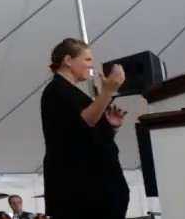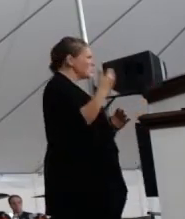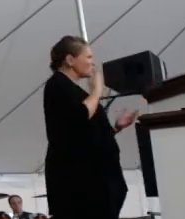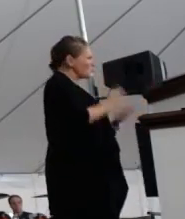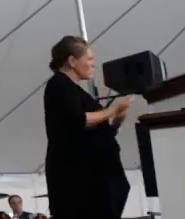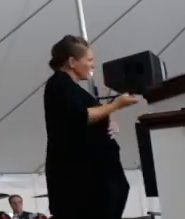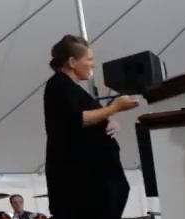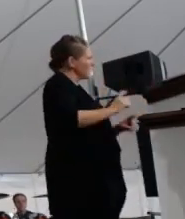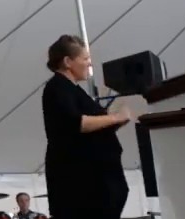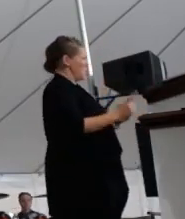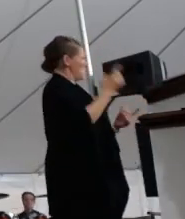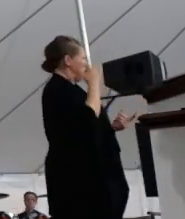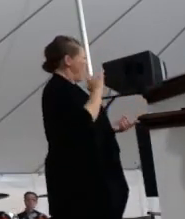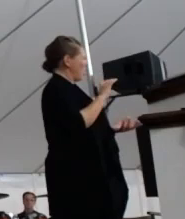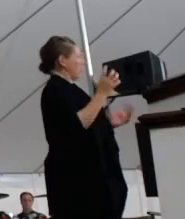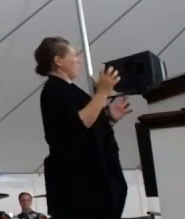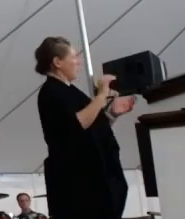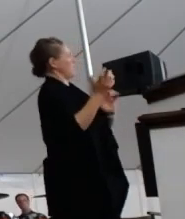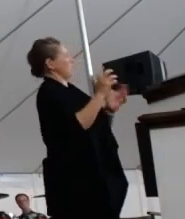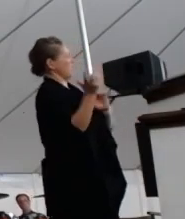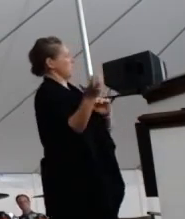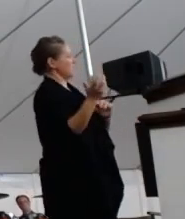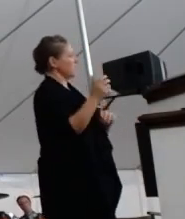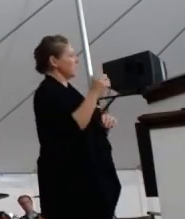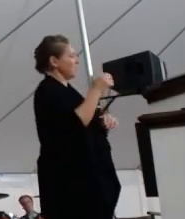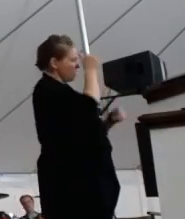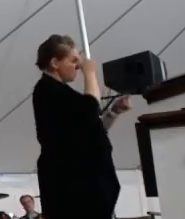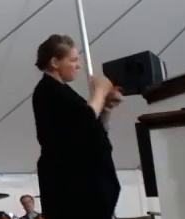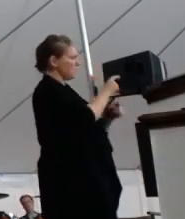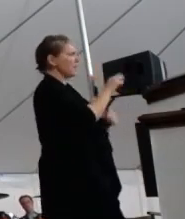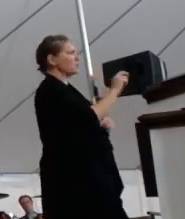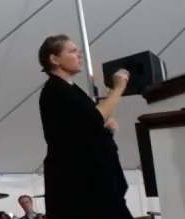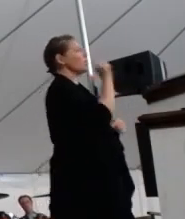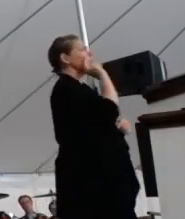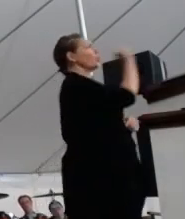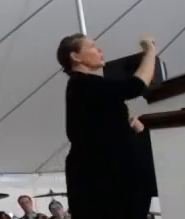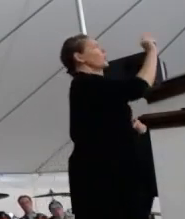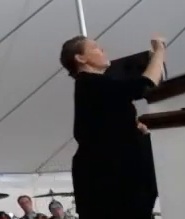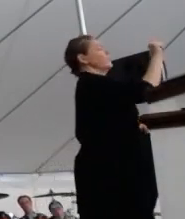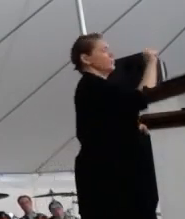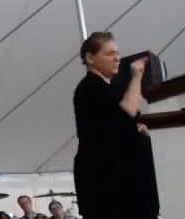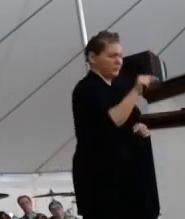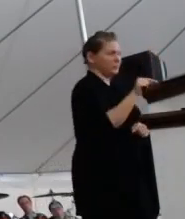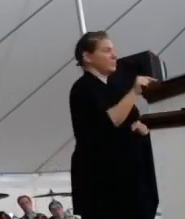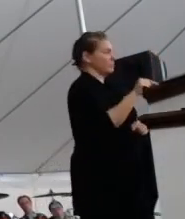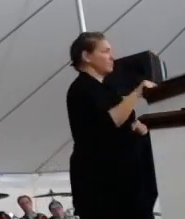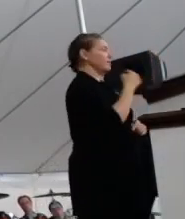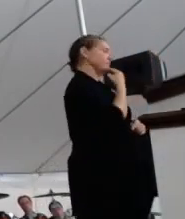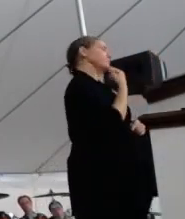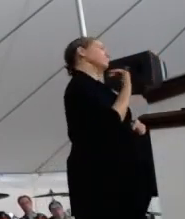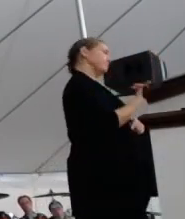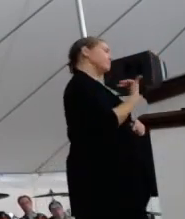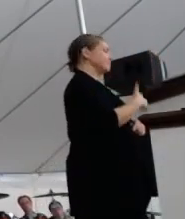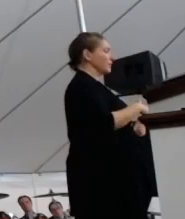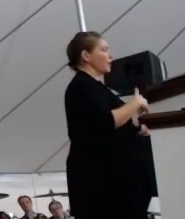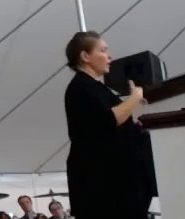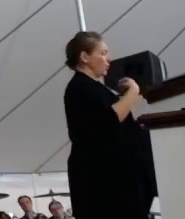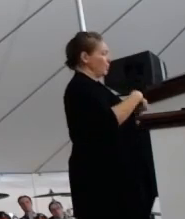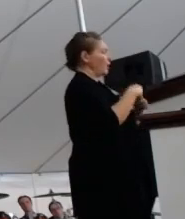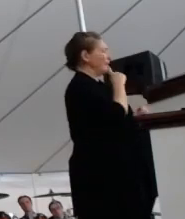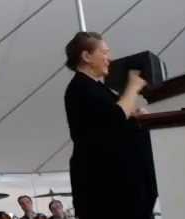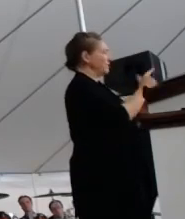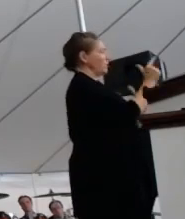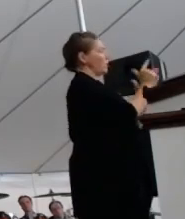what's wrong with this stuff? He went again to look at the building. He looked outside, looked inside. He said, your problem is the law of the flow.